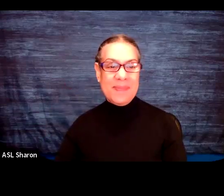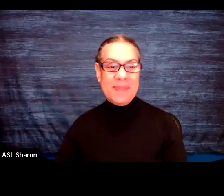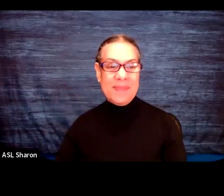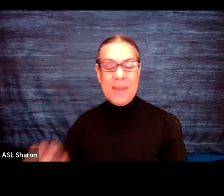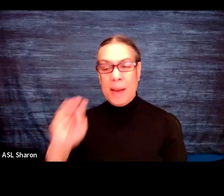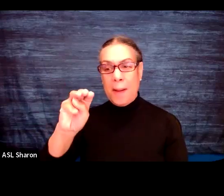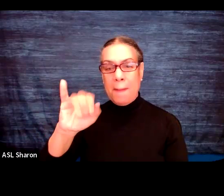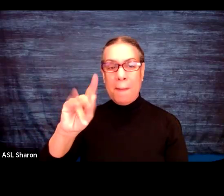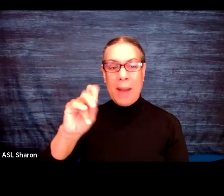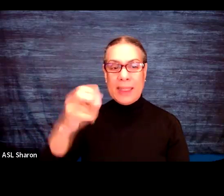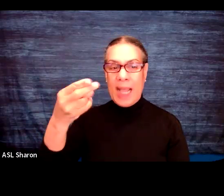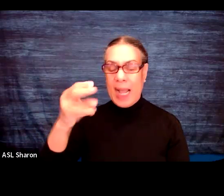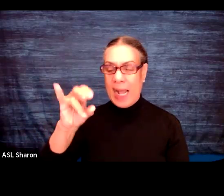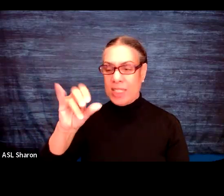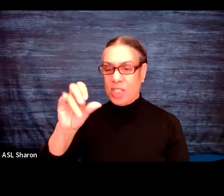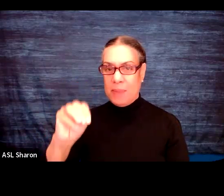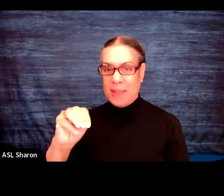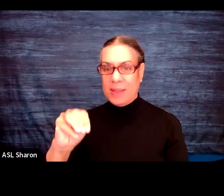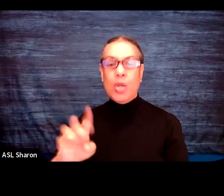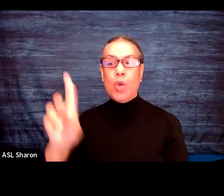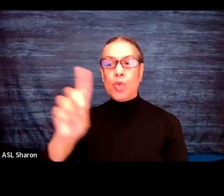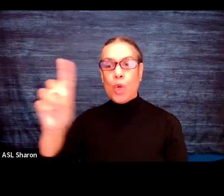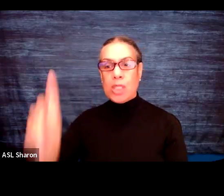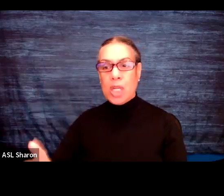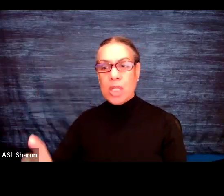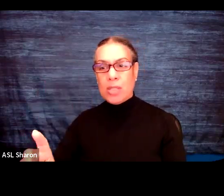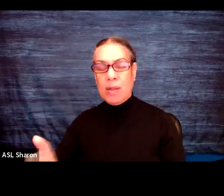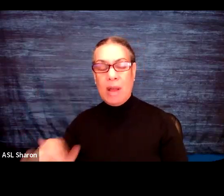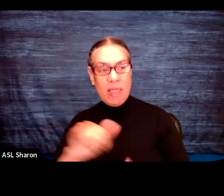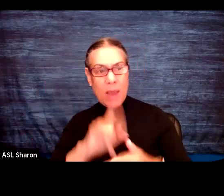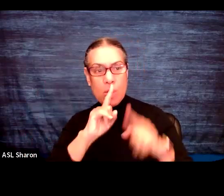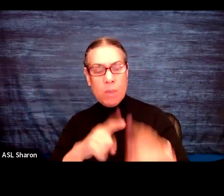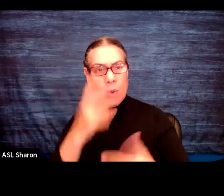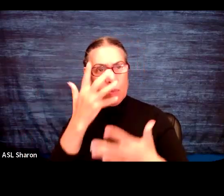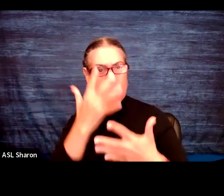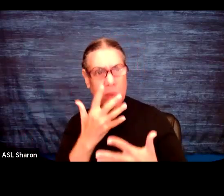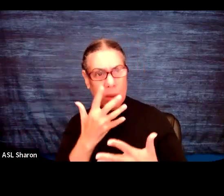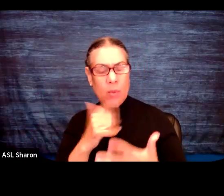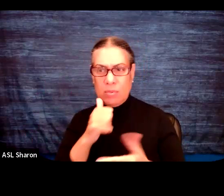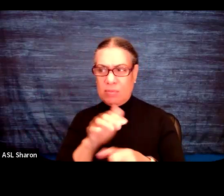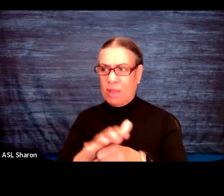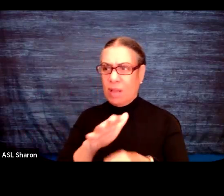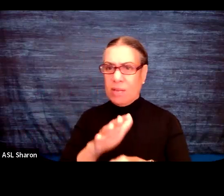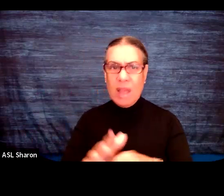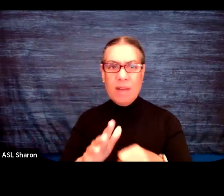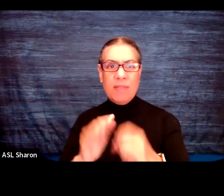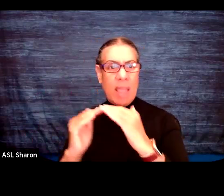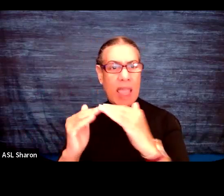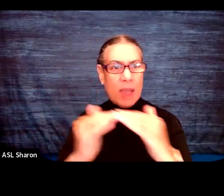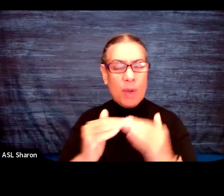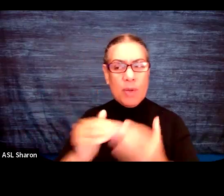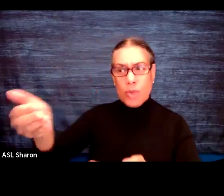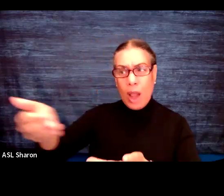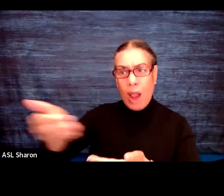Mike Eichmann, Dorchester, Beja. That was disturbing report about the lack of equity and racism in hiring